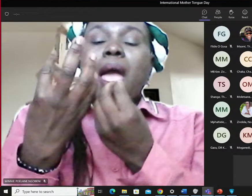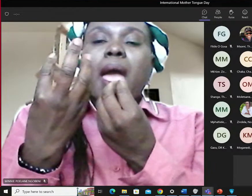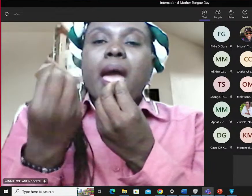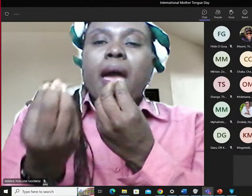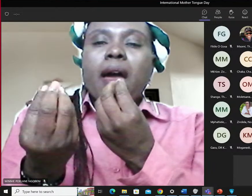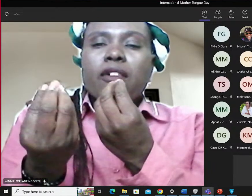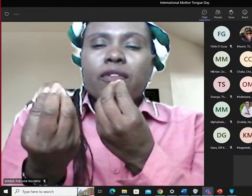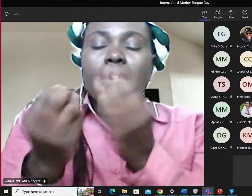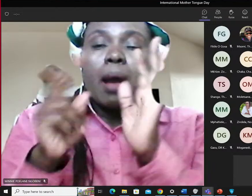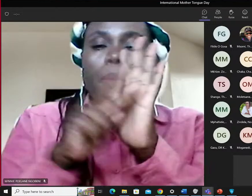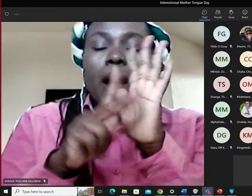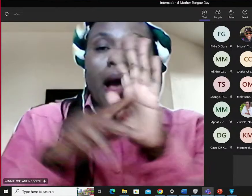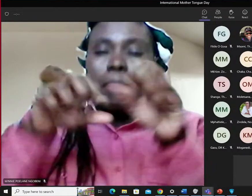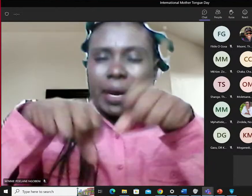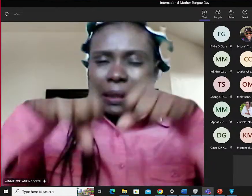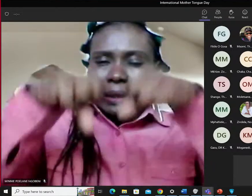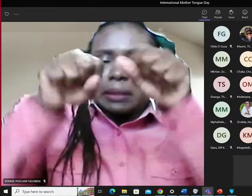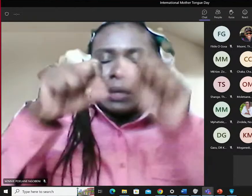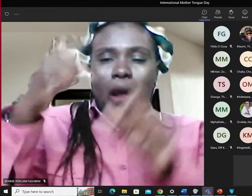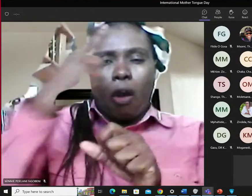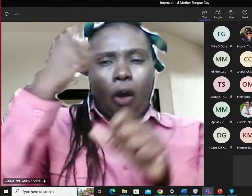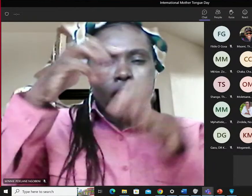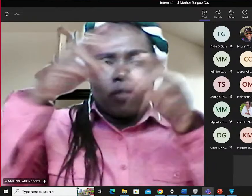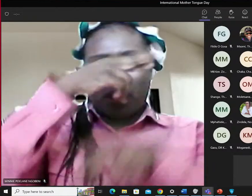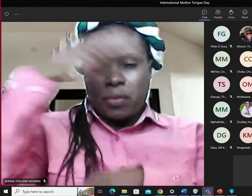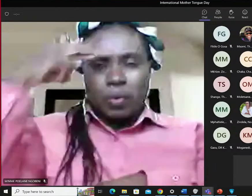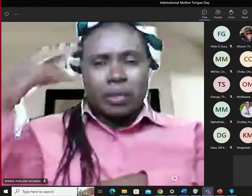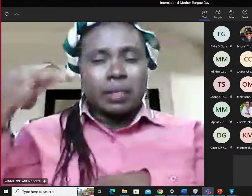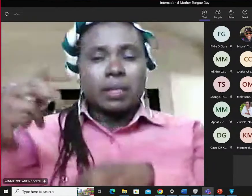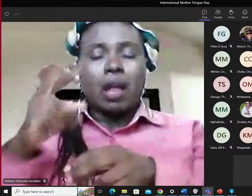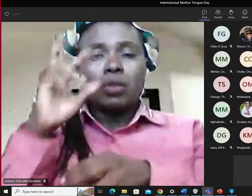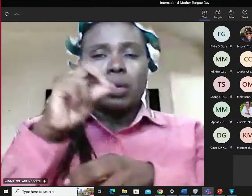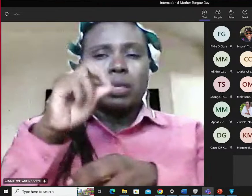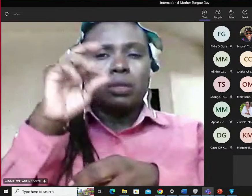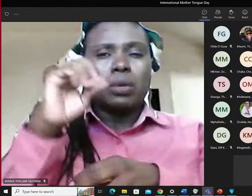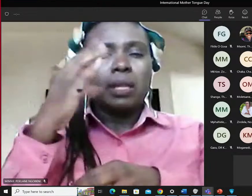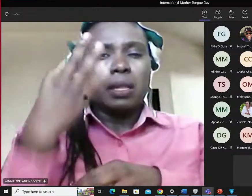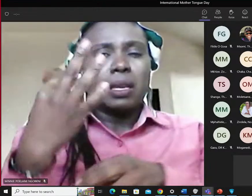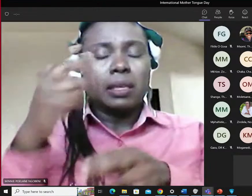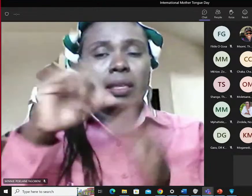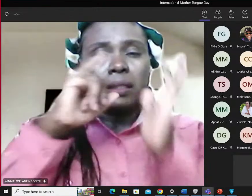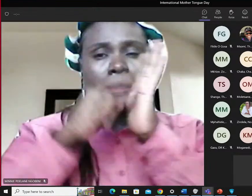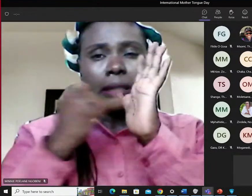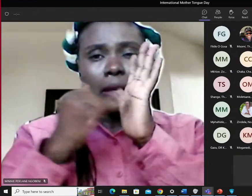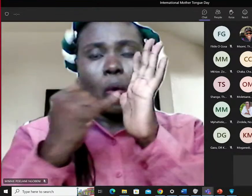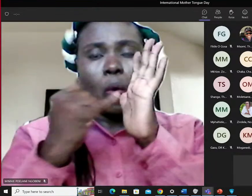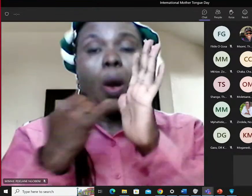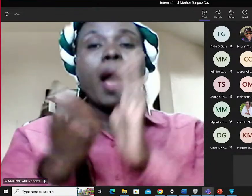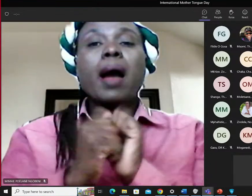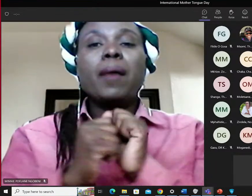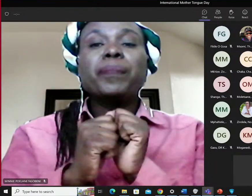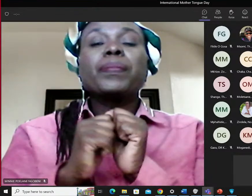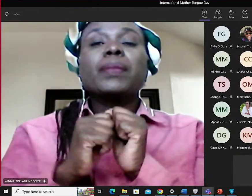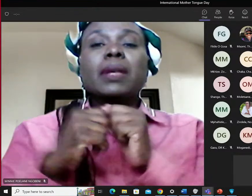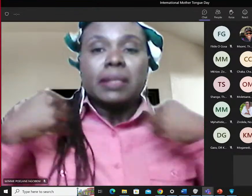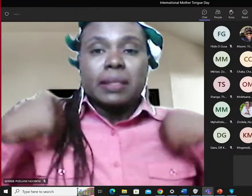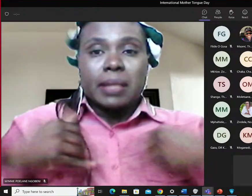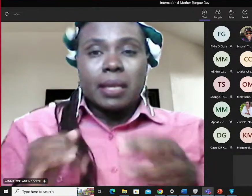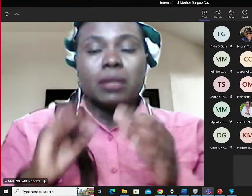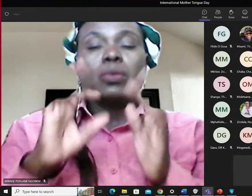on the 3rd of January 2023. In 2013, she initiated the